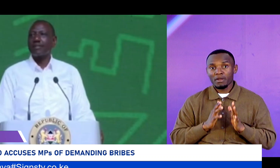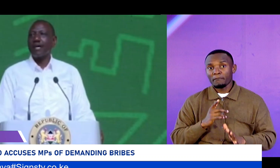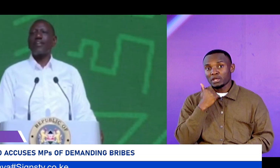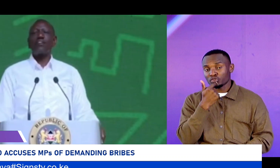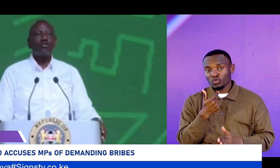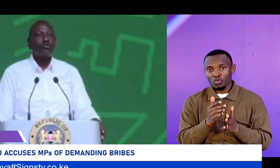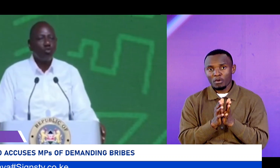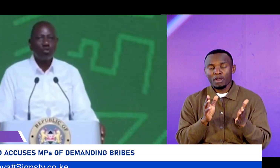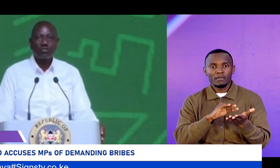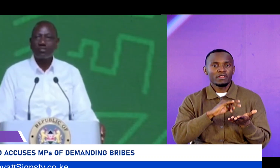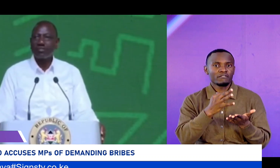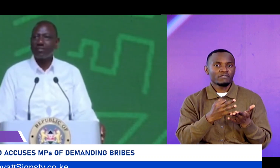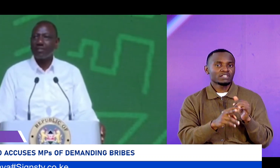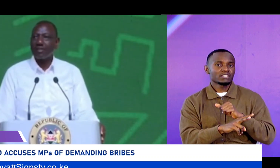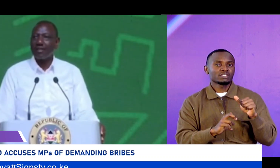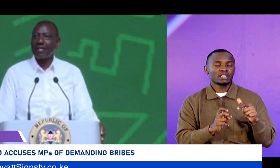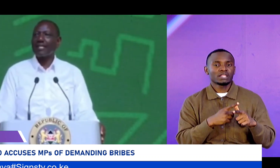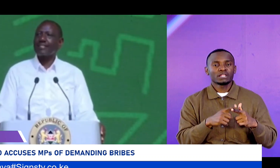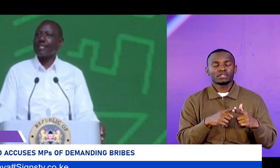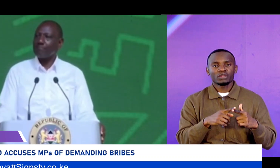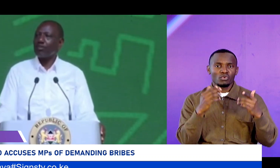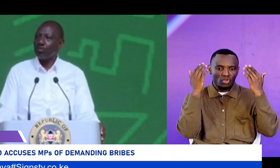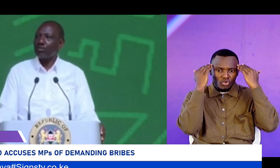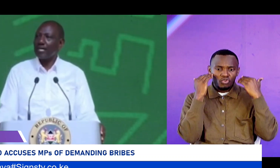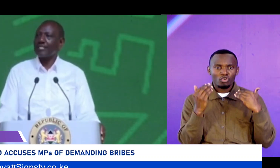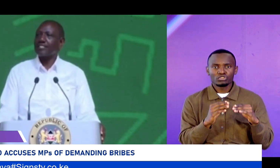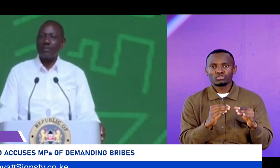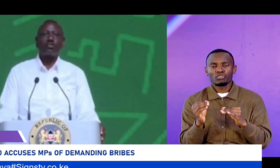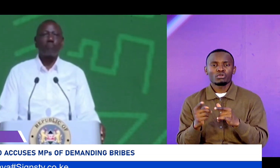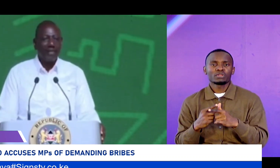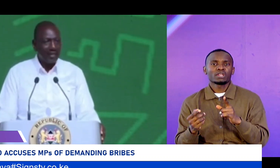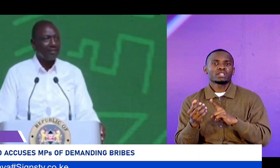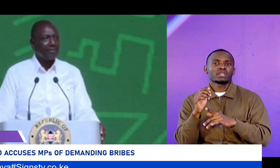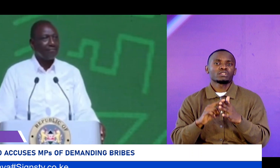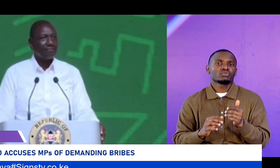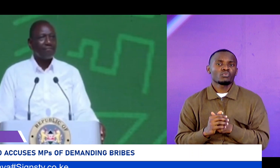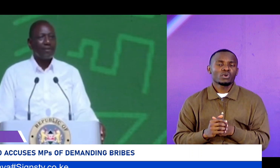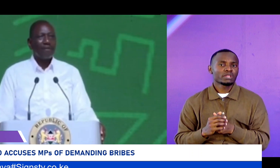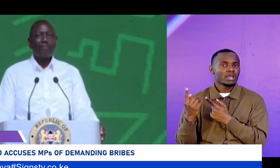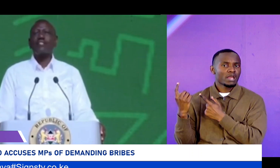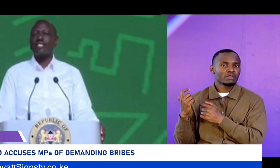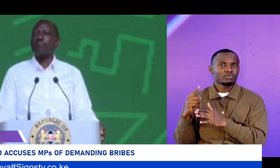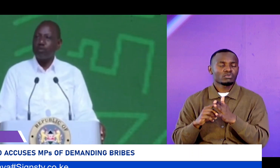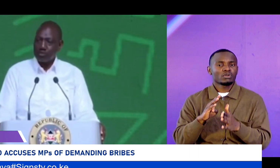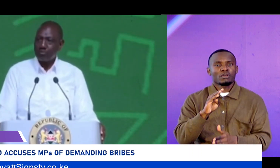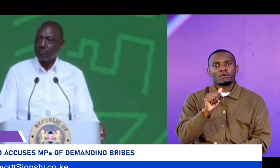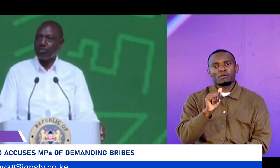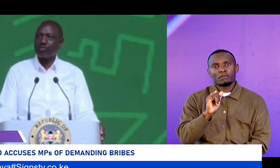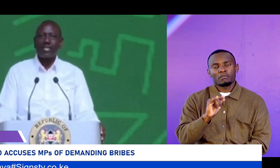and then goes to court and gets something called anticipatory bail makes it impossible for such a